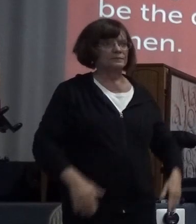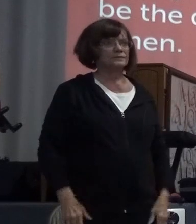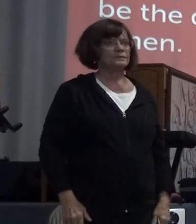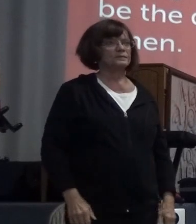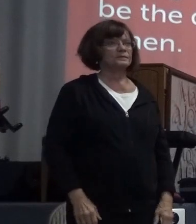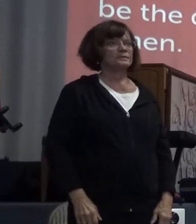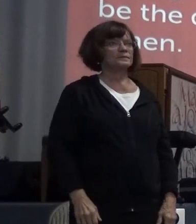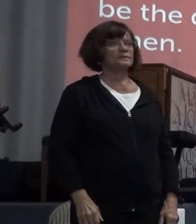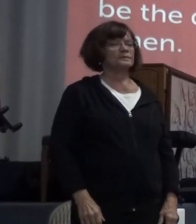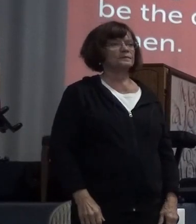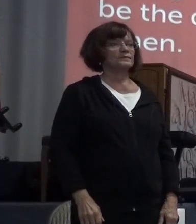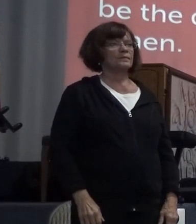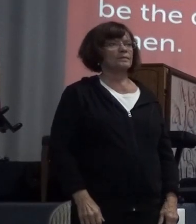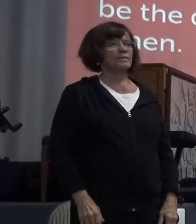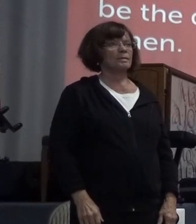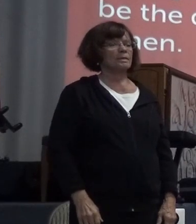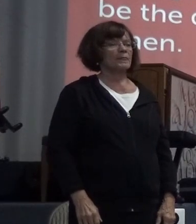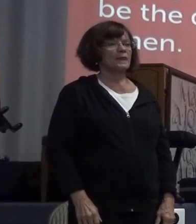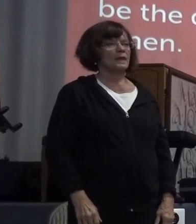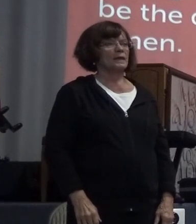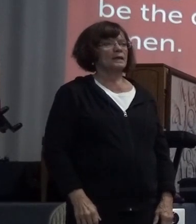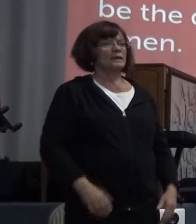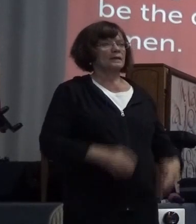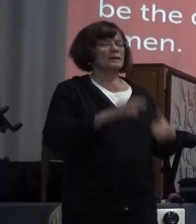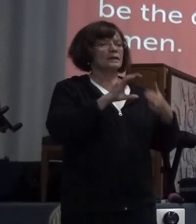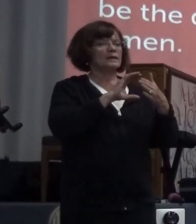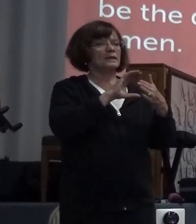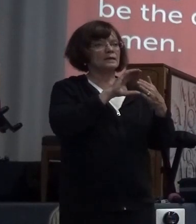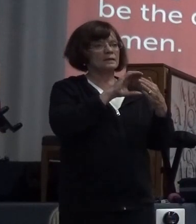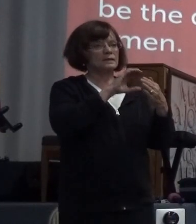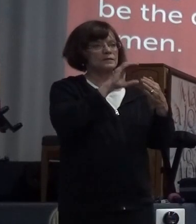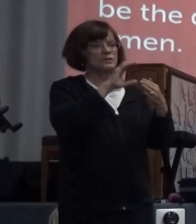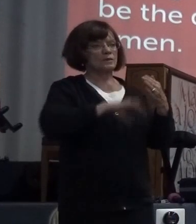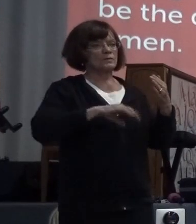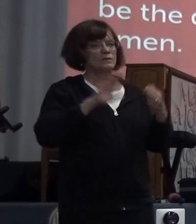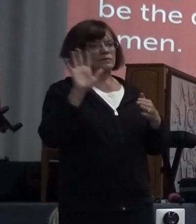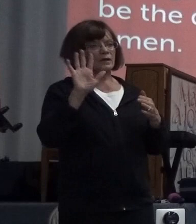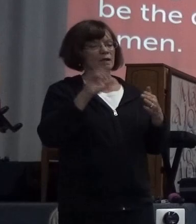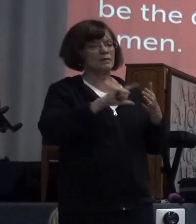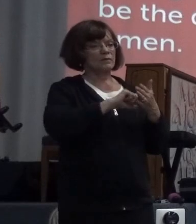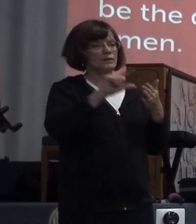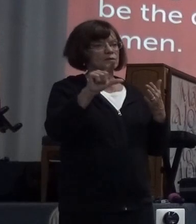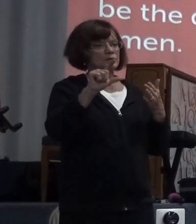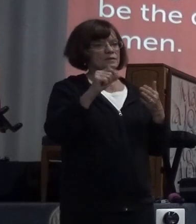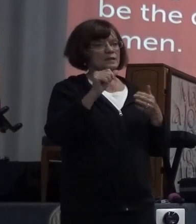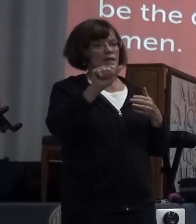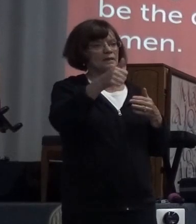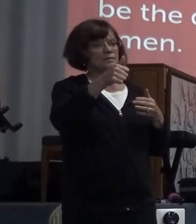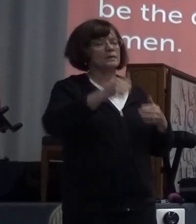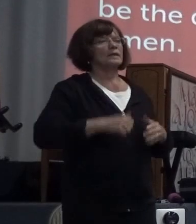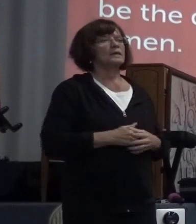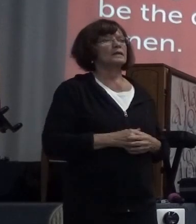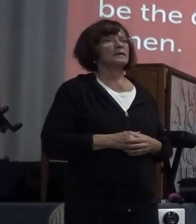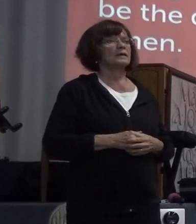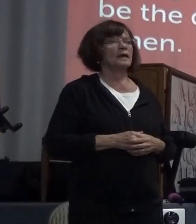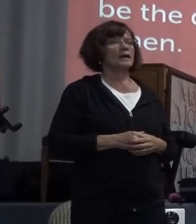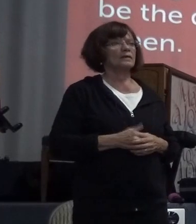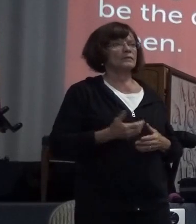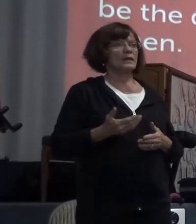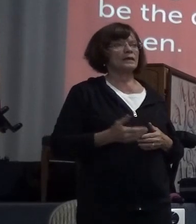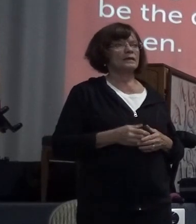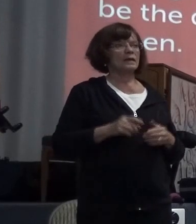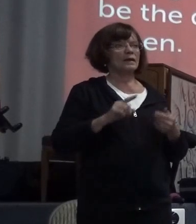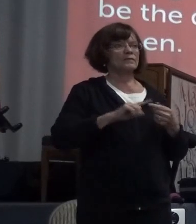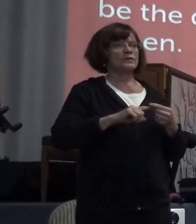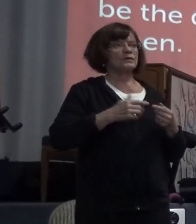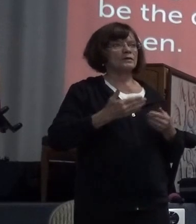We'll skip to chapter 5, verse 10 and 11. And after you have suffered a little while, the God